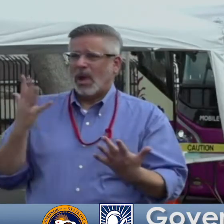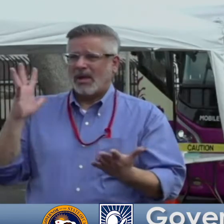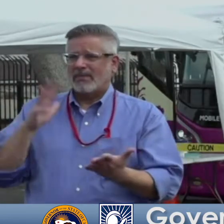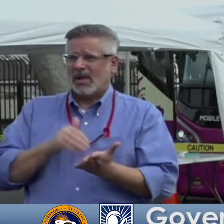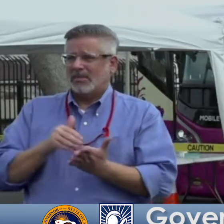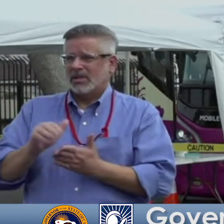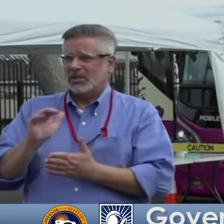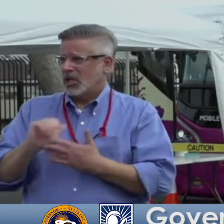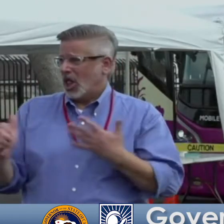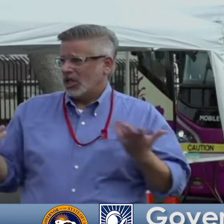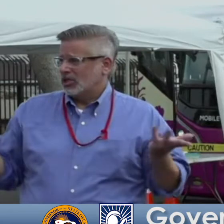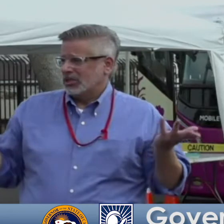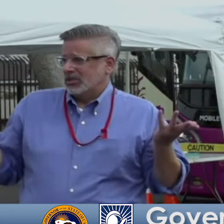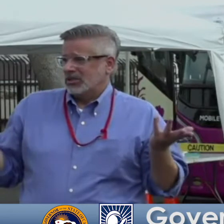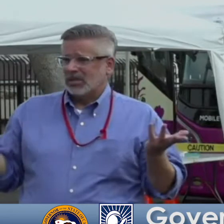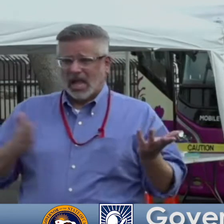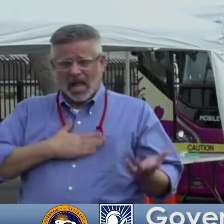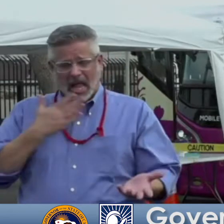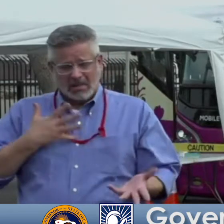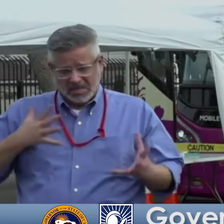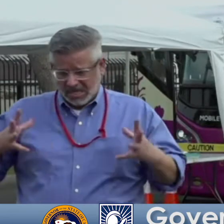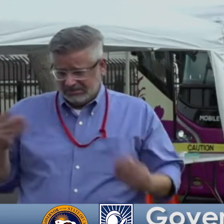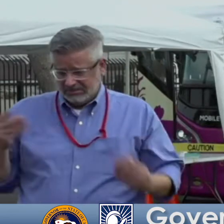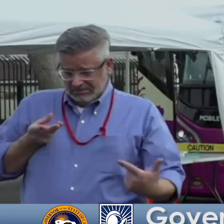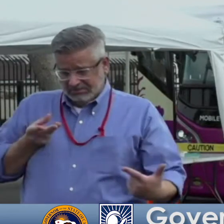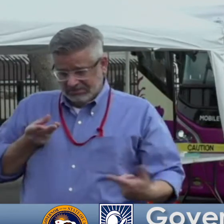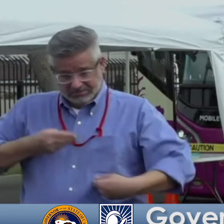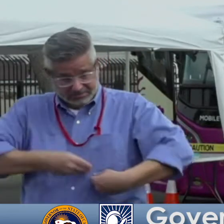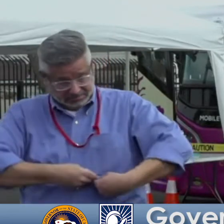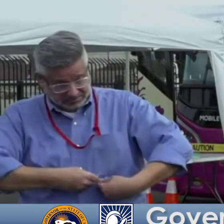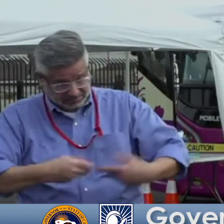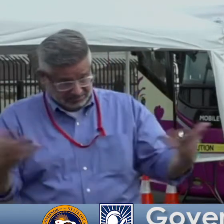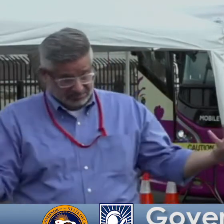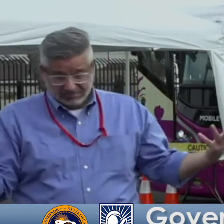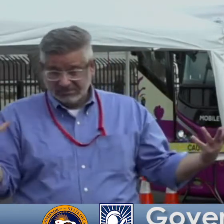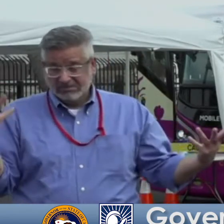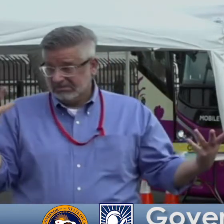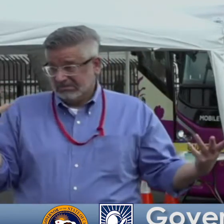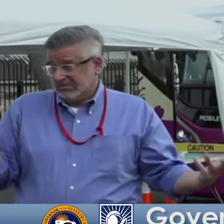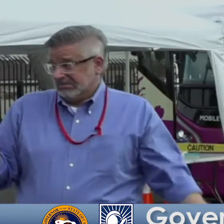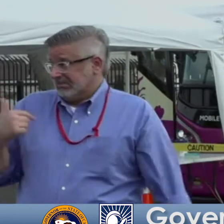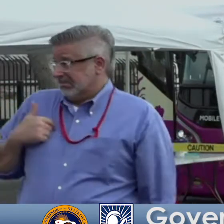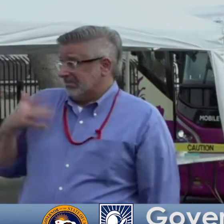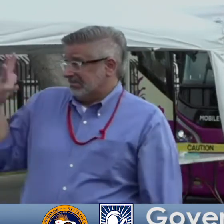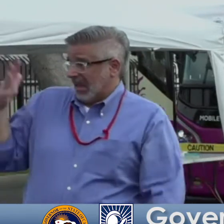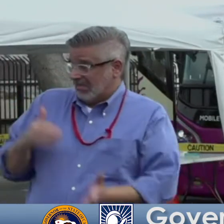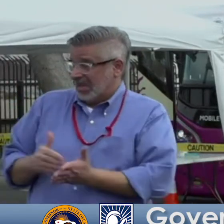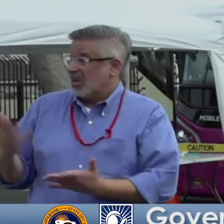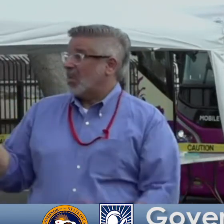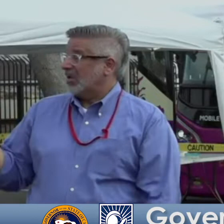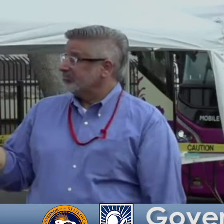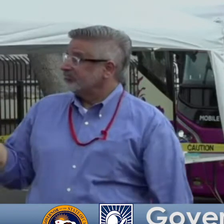million. I'm happy to accept it and distribute every penny of it. You owe me $5 million. I mean, just